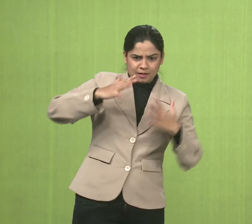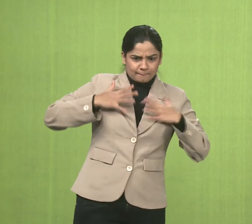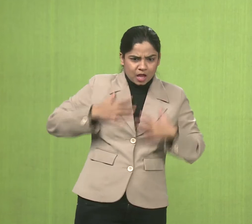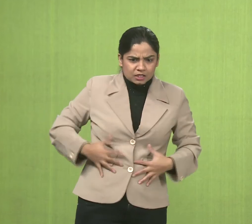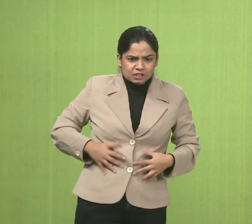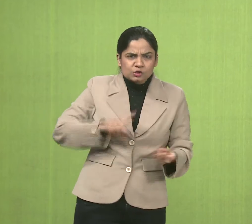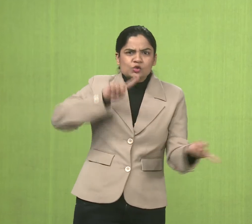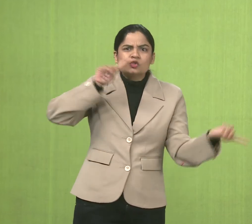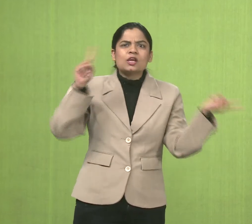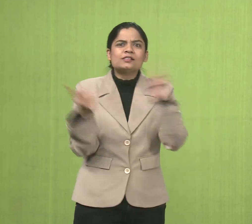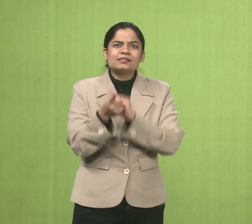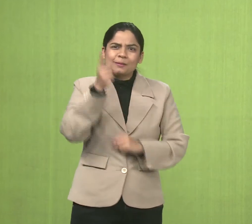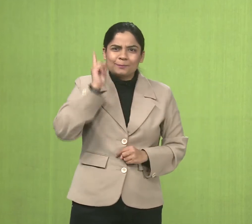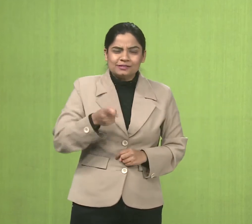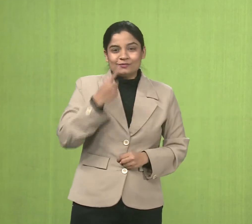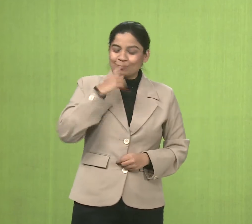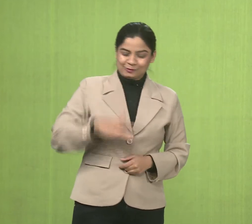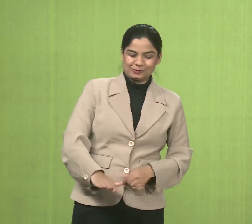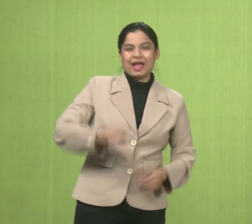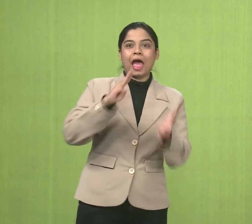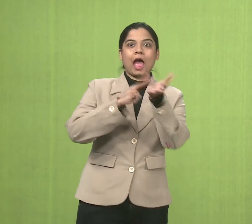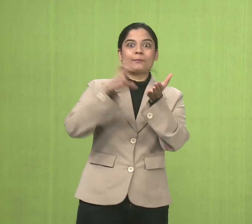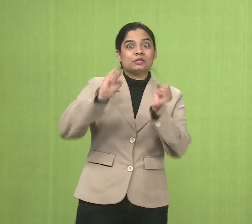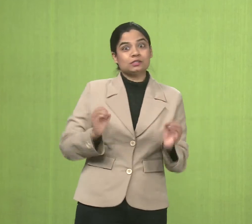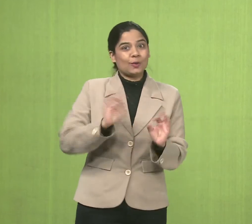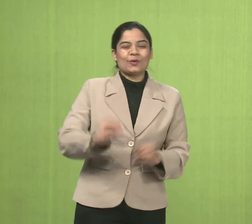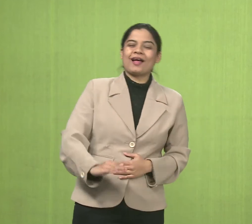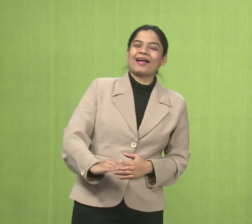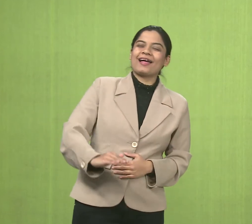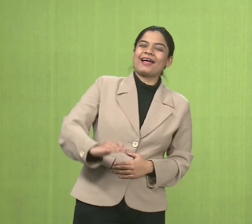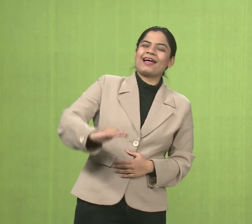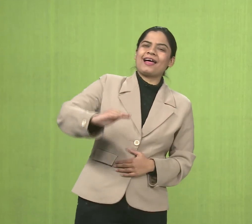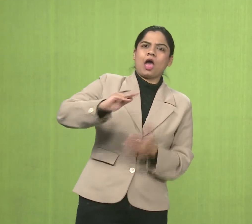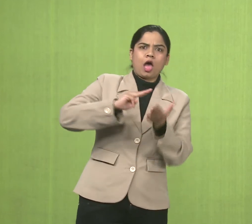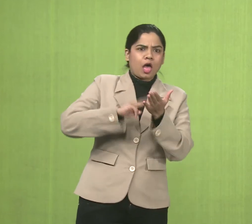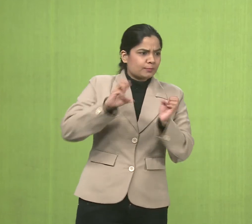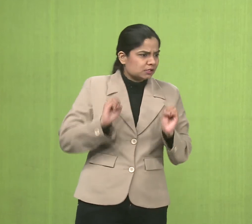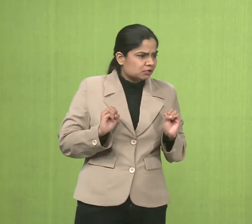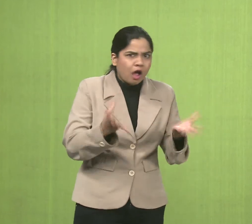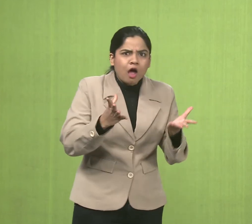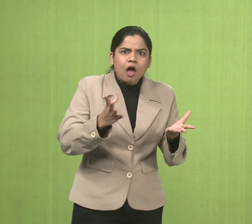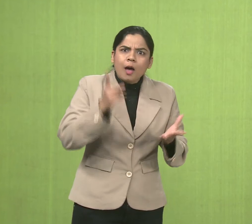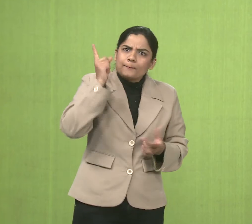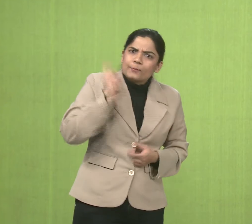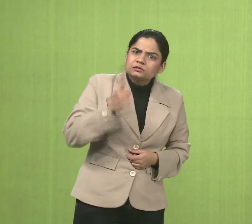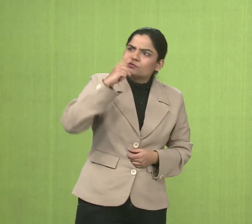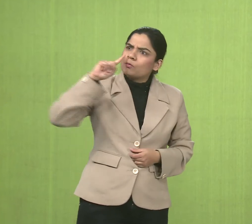for males, the bodily changes that happen. For example, children do not have menstrual